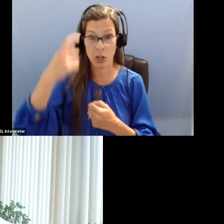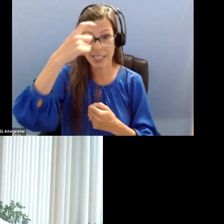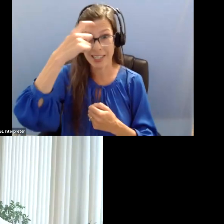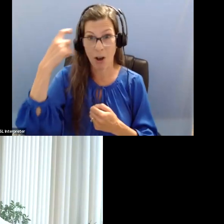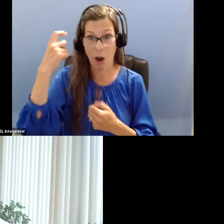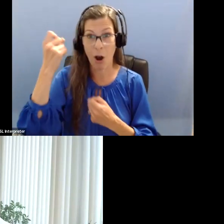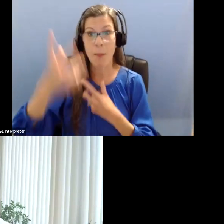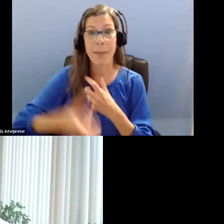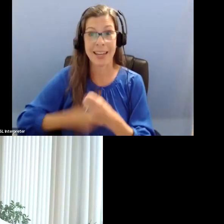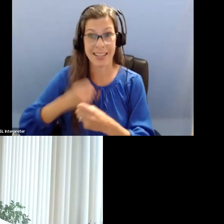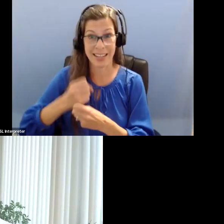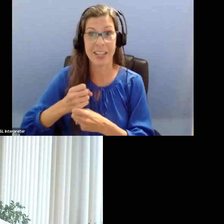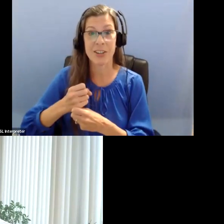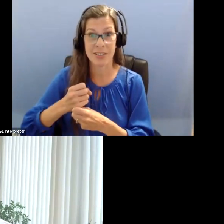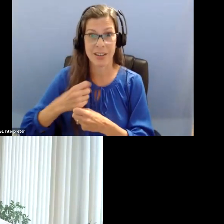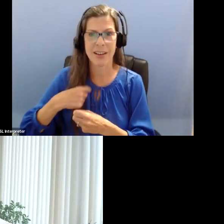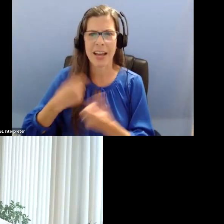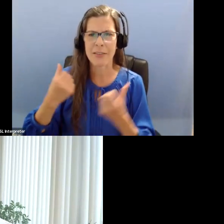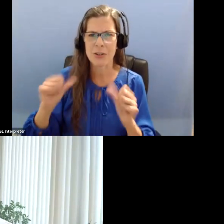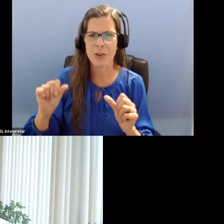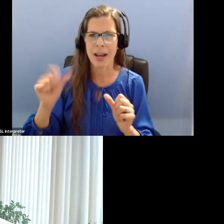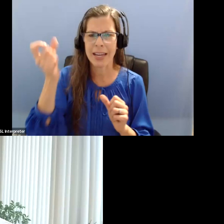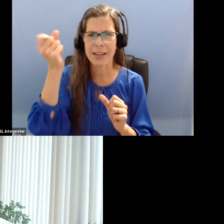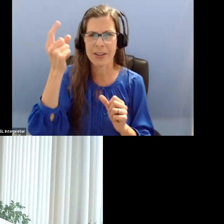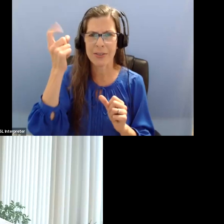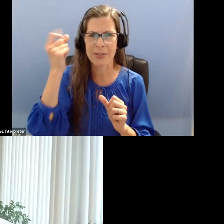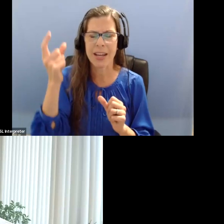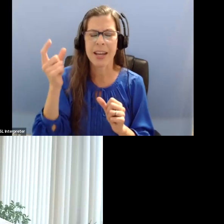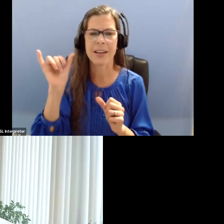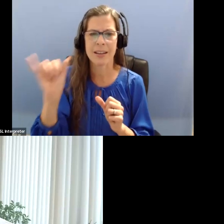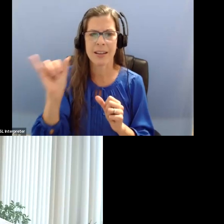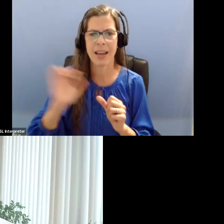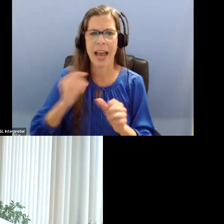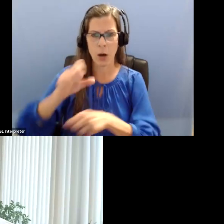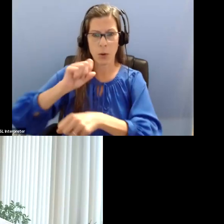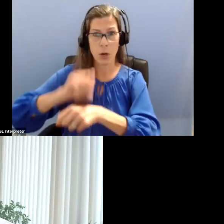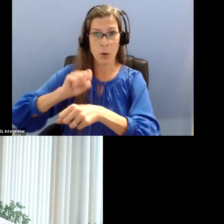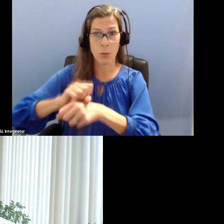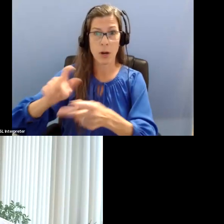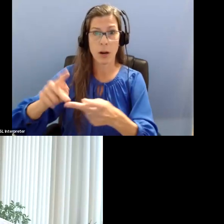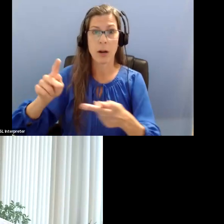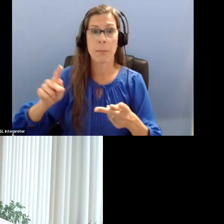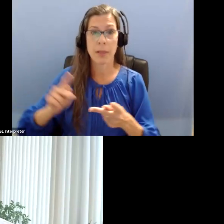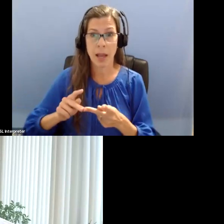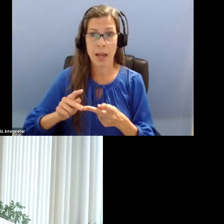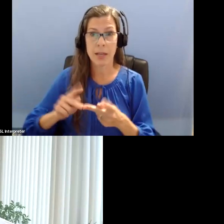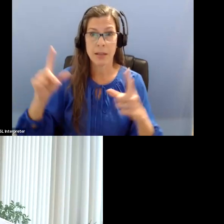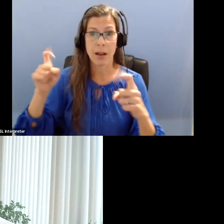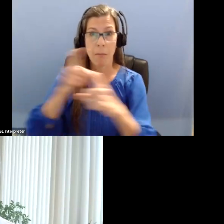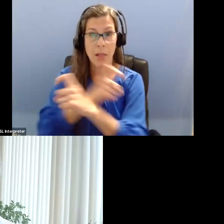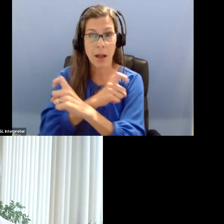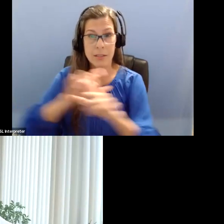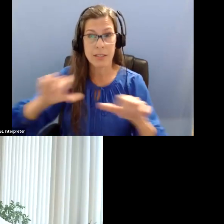As I have come to try to understand some of the complexity of our workplace and workforce